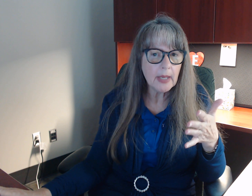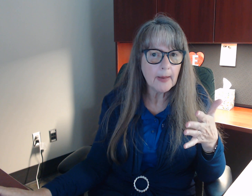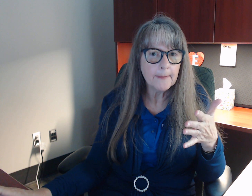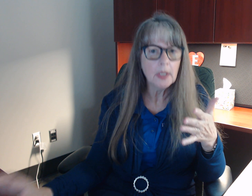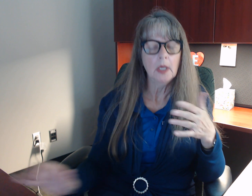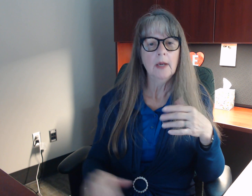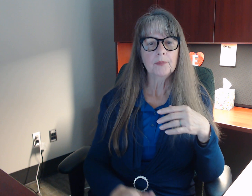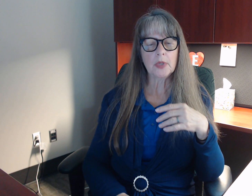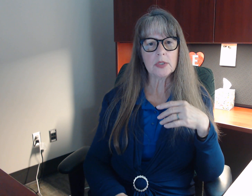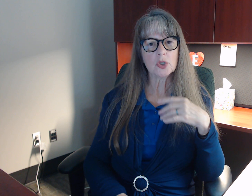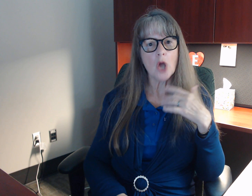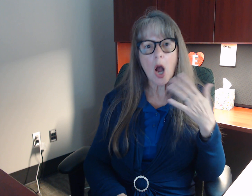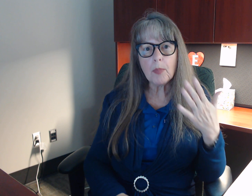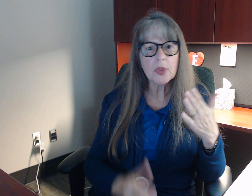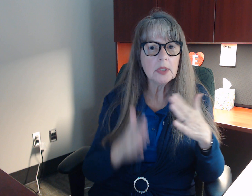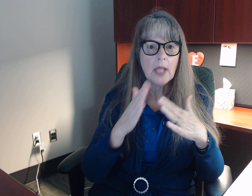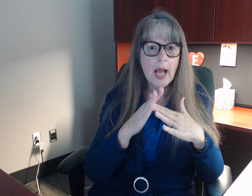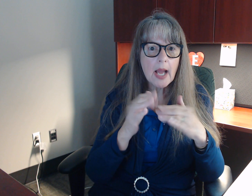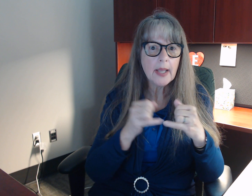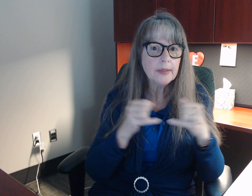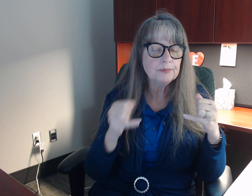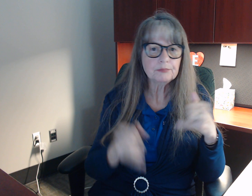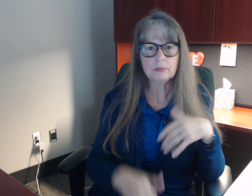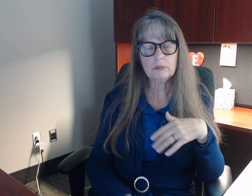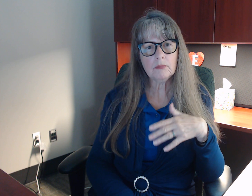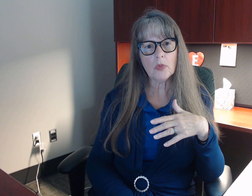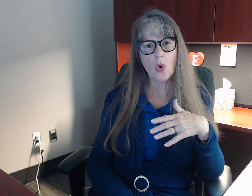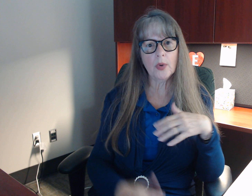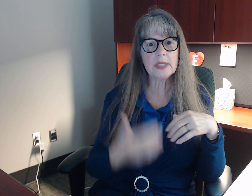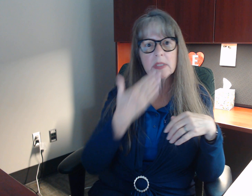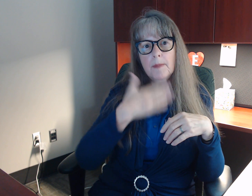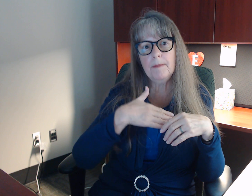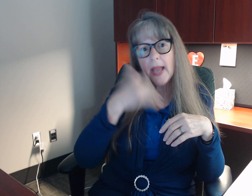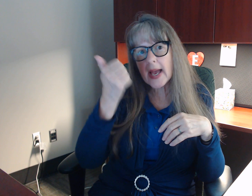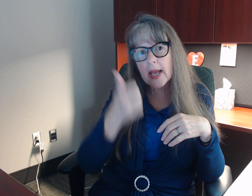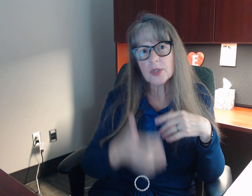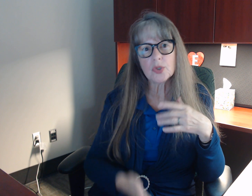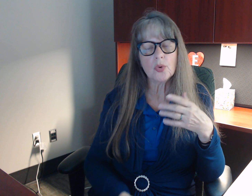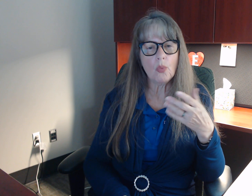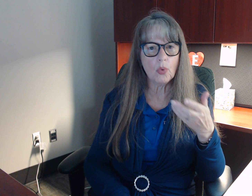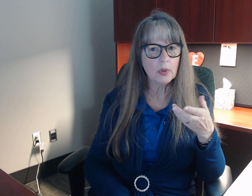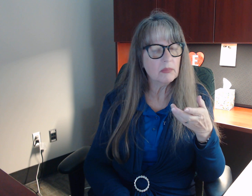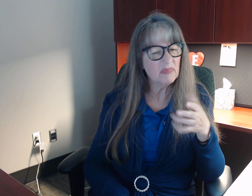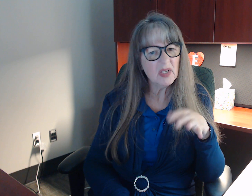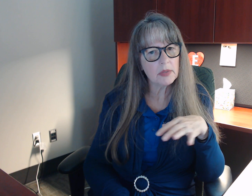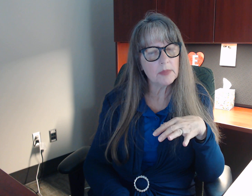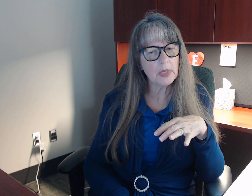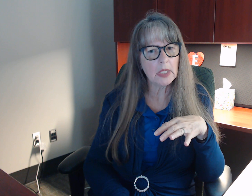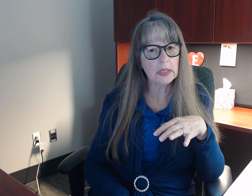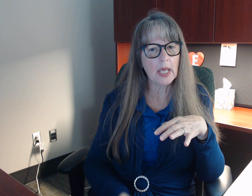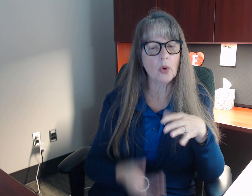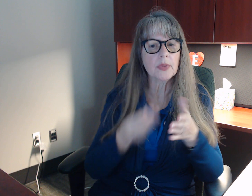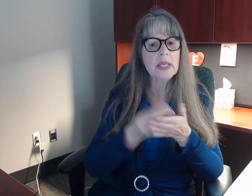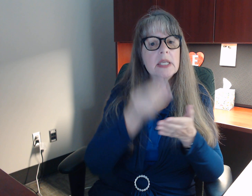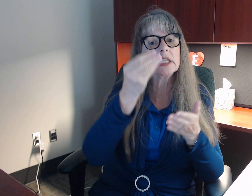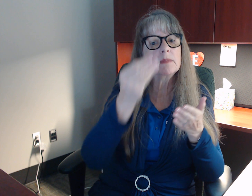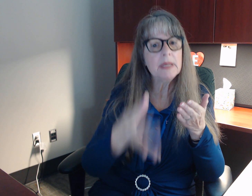premium, it's top of the line, or it's the best, or something like that, or the